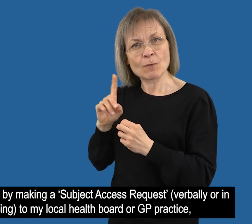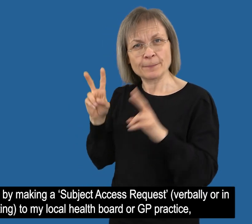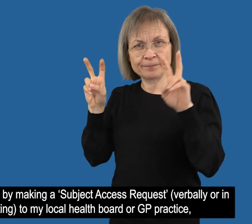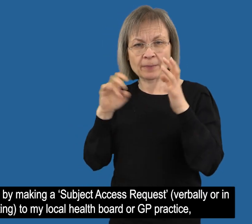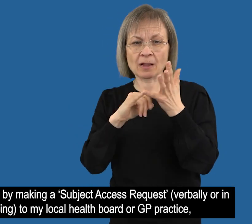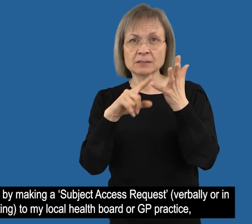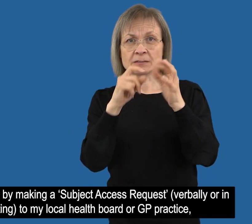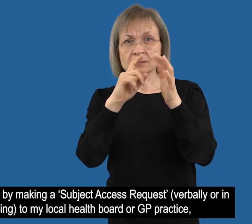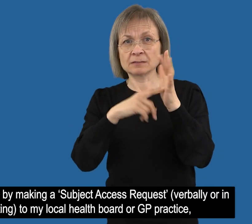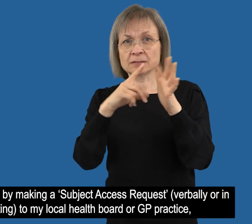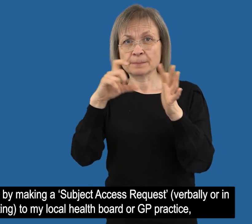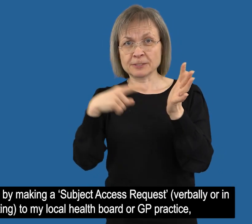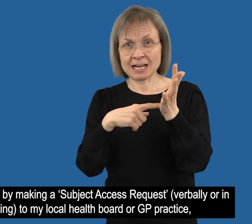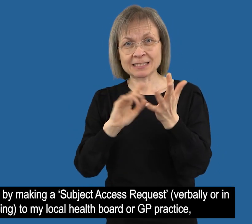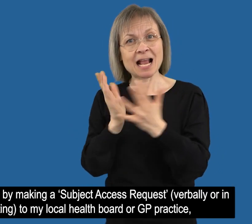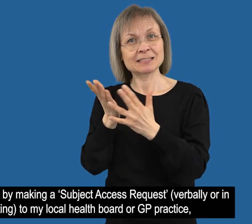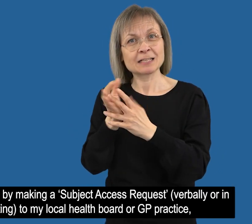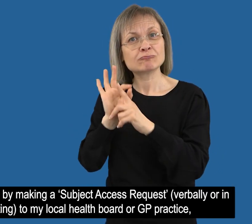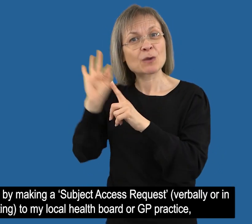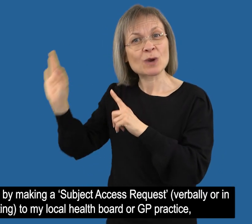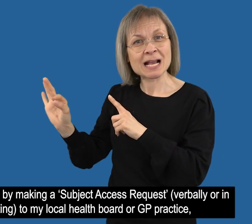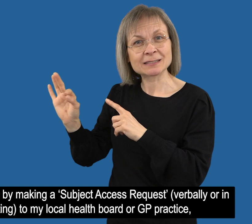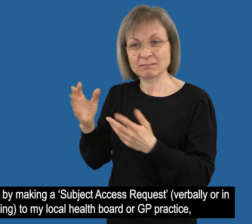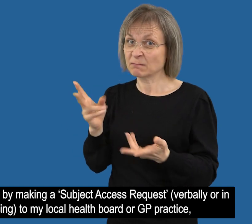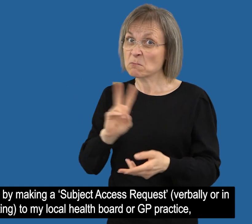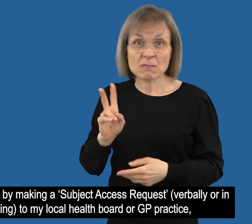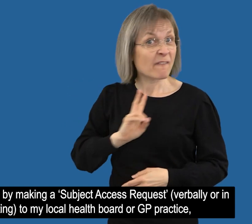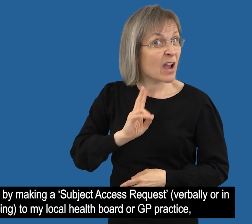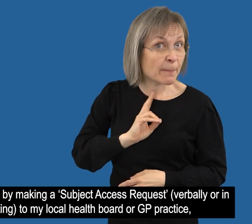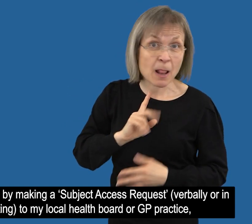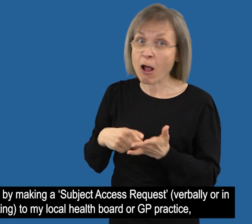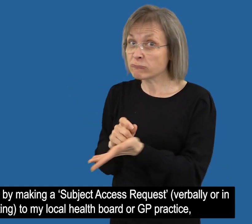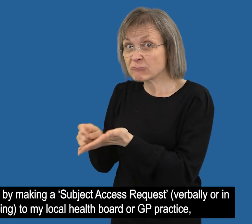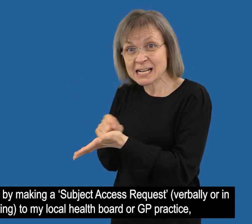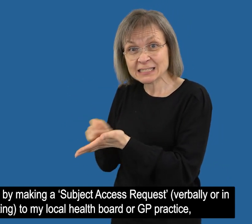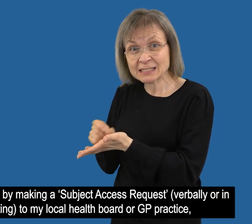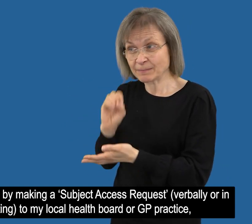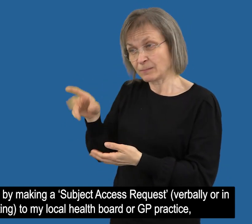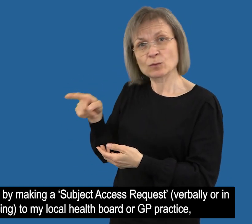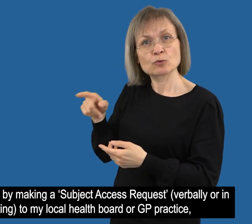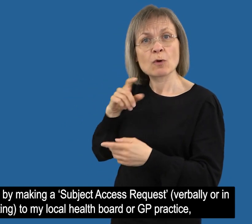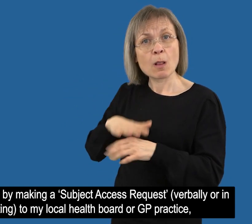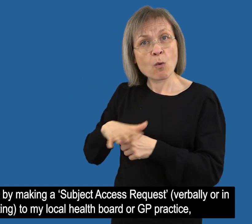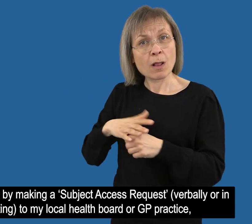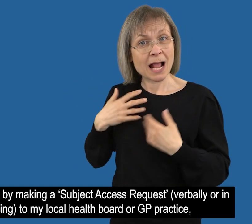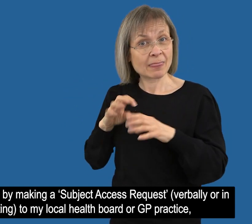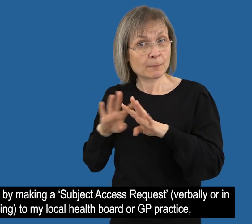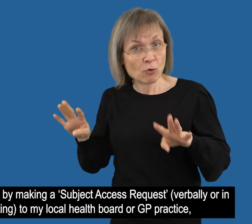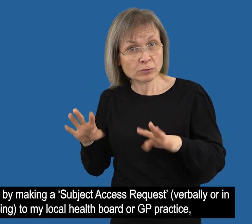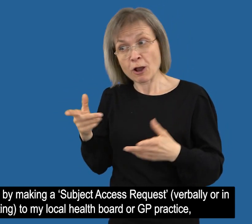I can do this by making a subject access request, verbally or in writing, to my local health board or GP